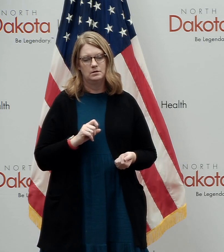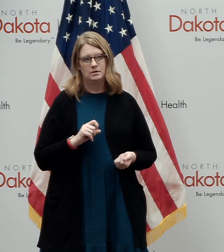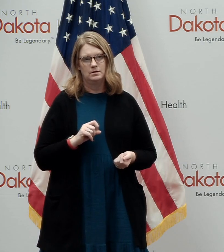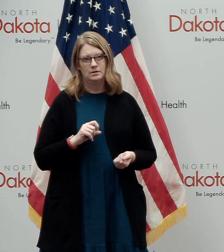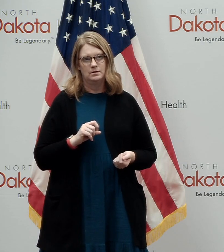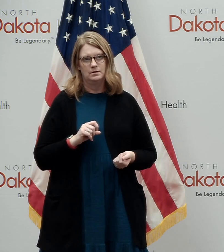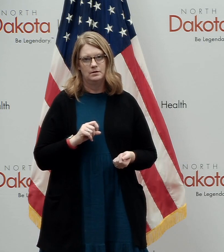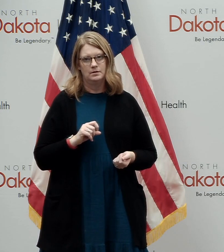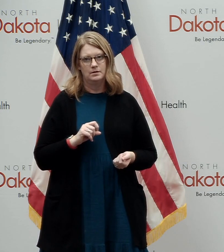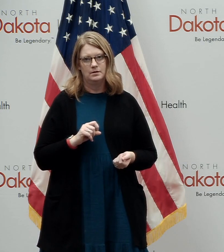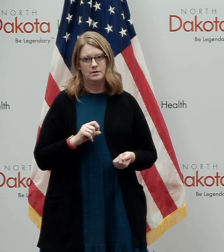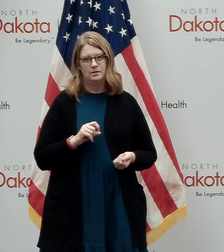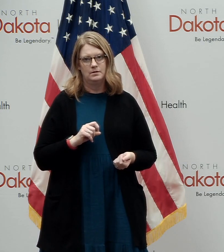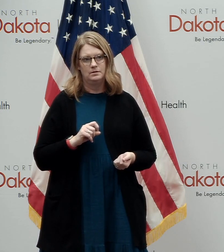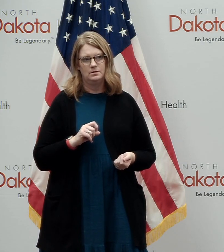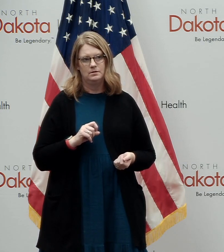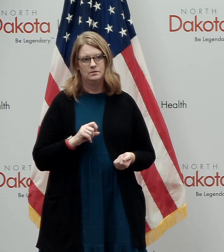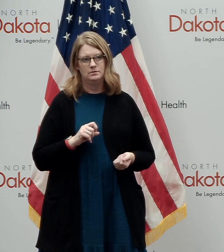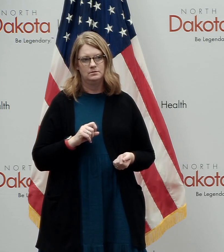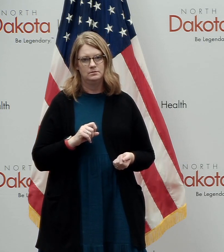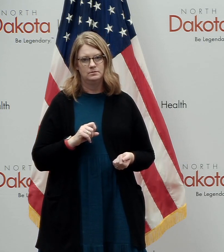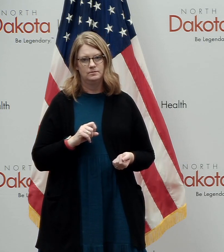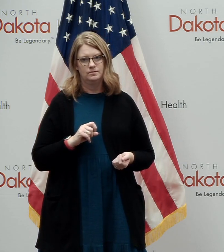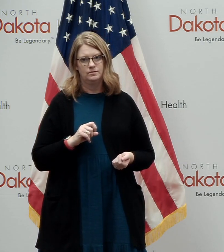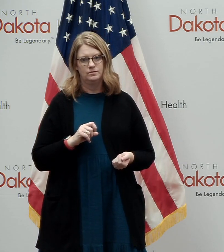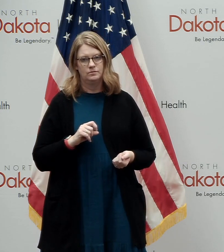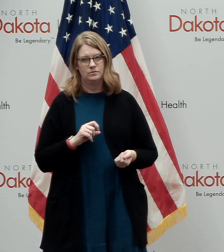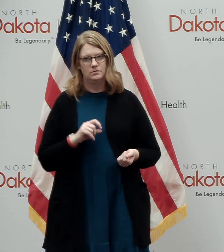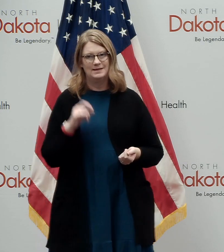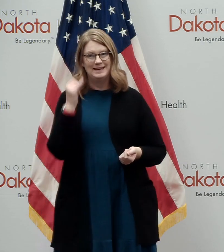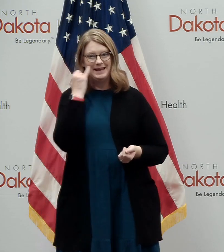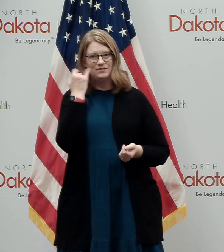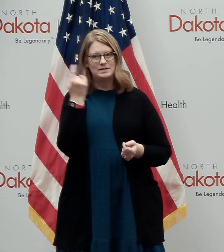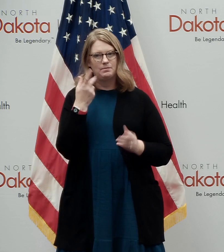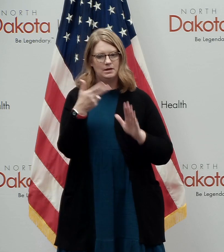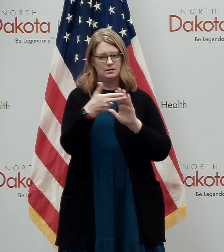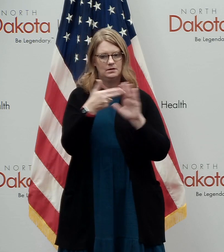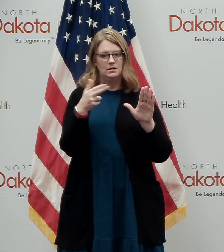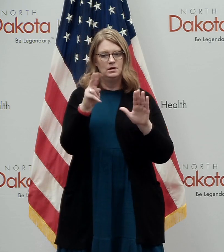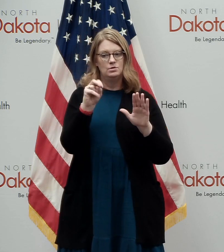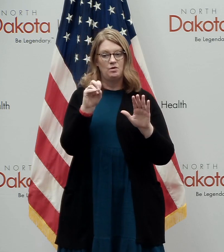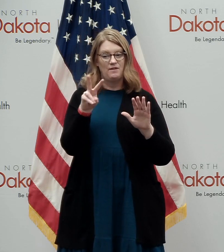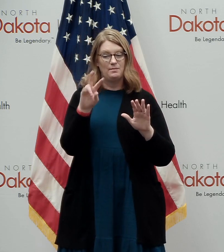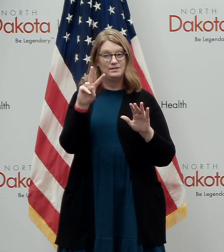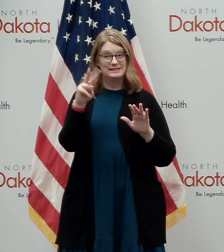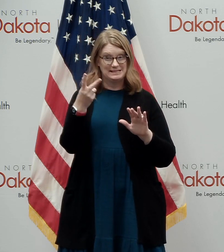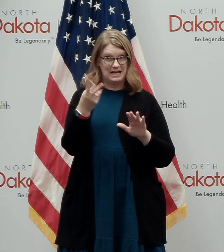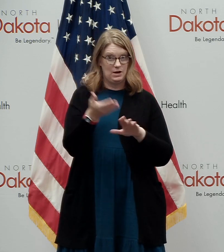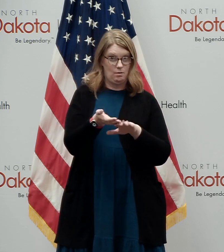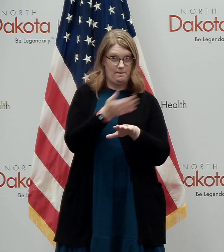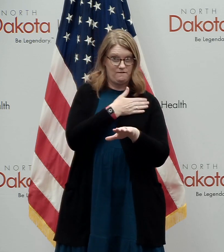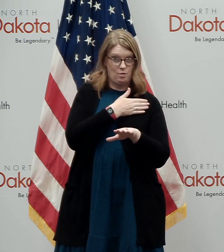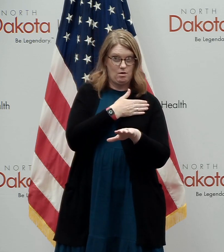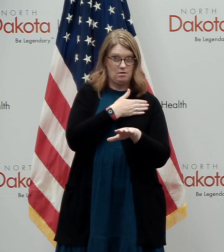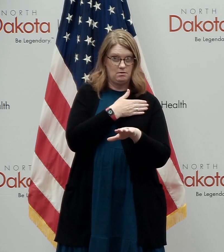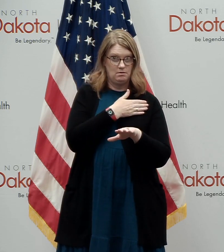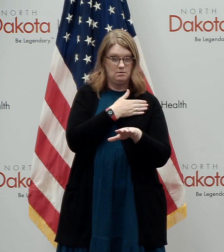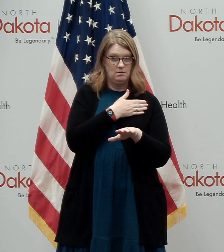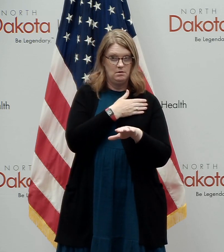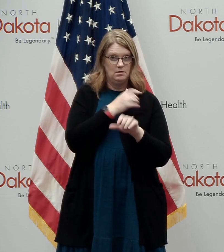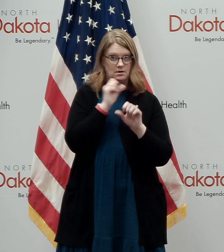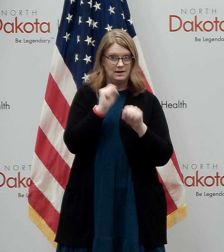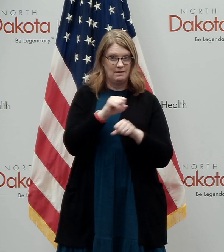any return ballot that's postmarked November 2nd or earlier can be